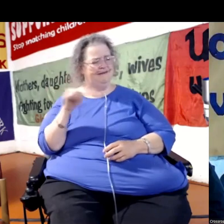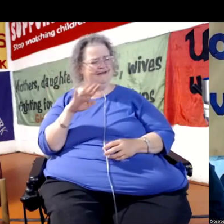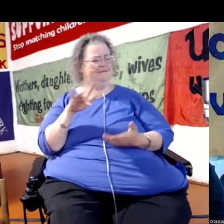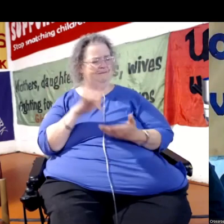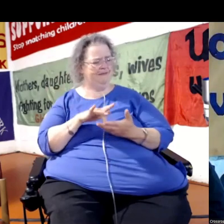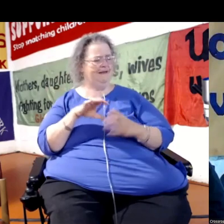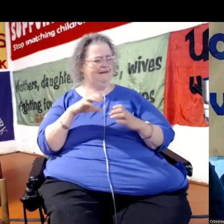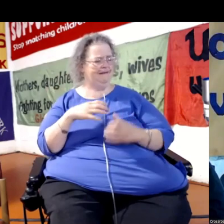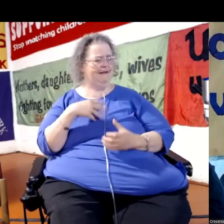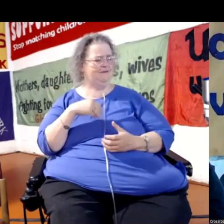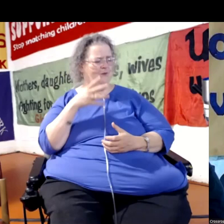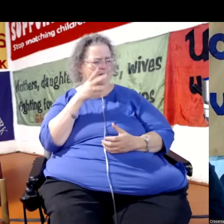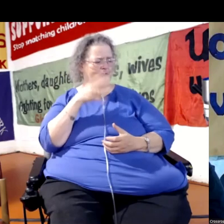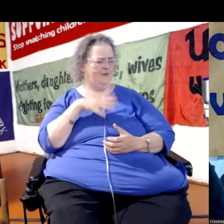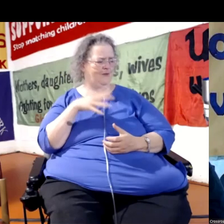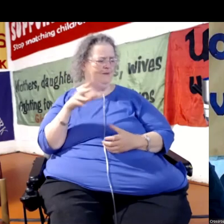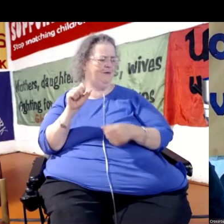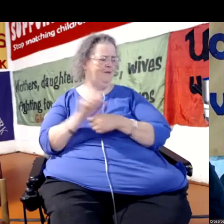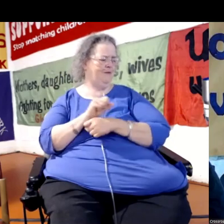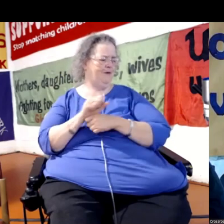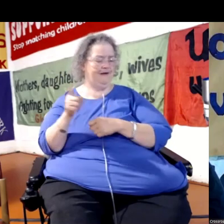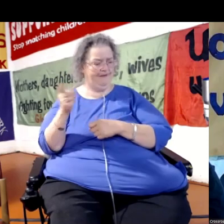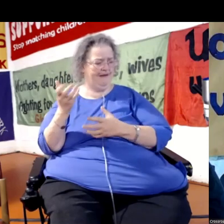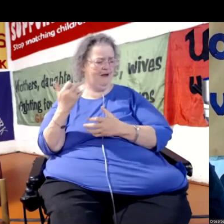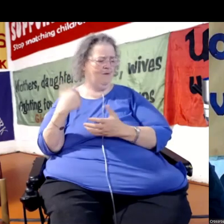want to do no work no way. And they want some money.